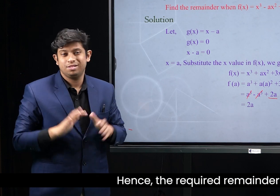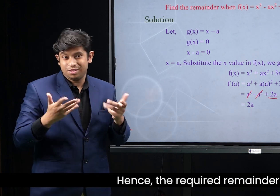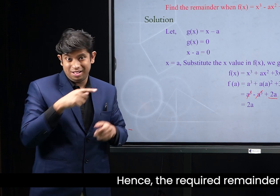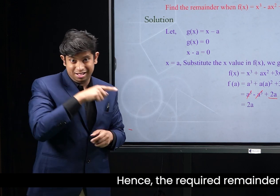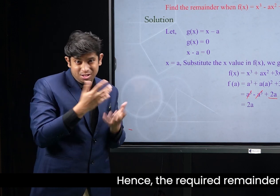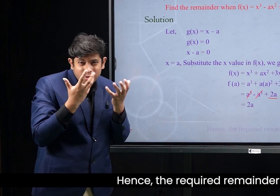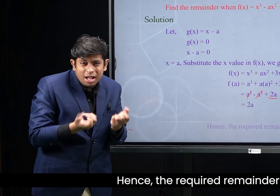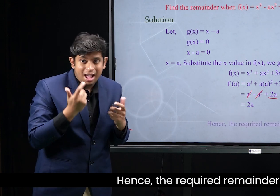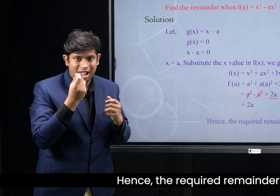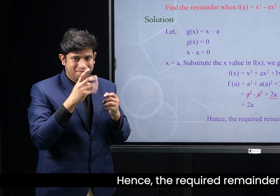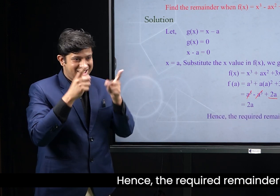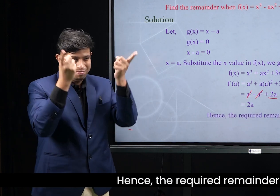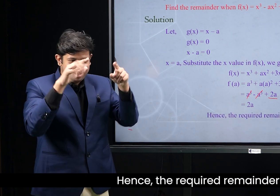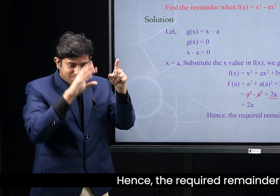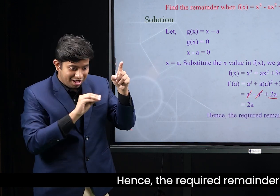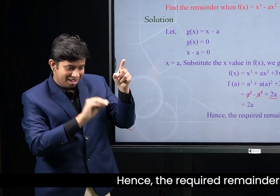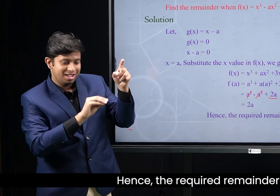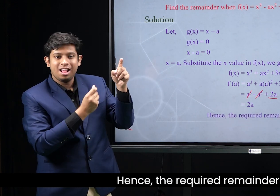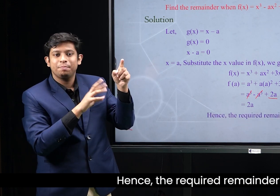Hence, the required remainder is 2a.